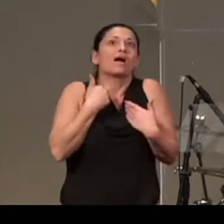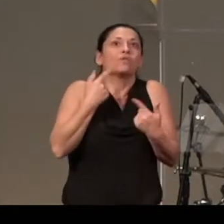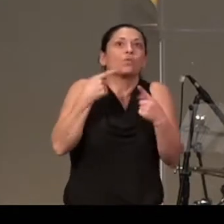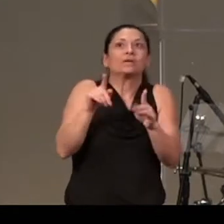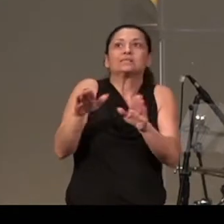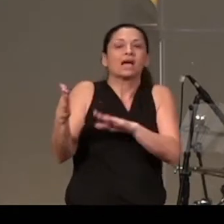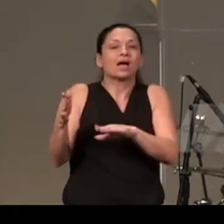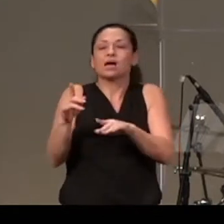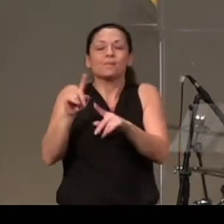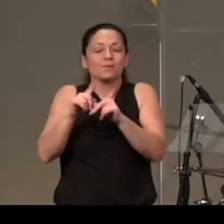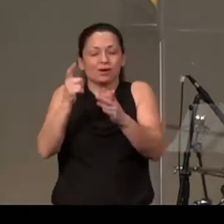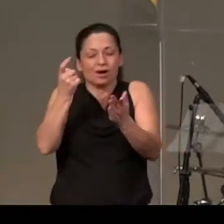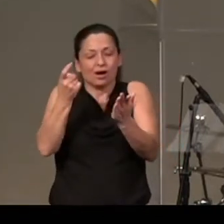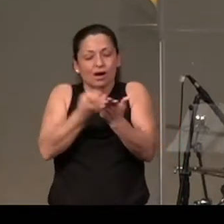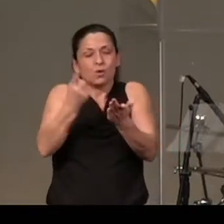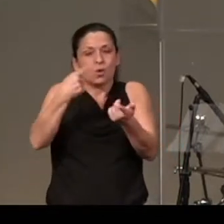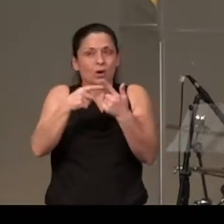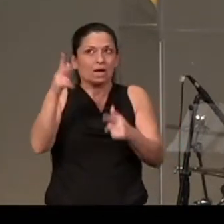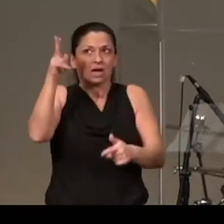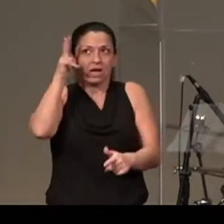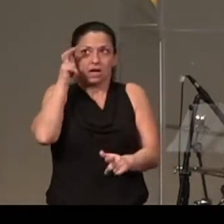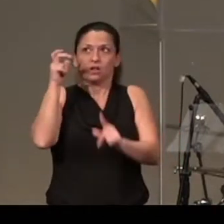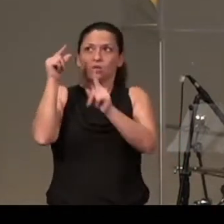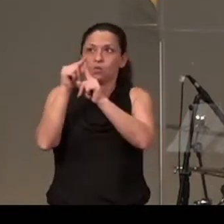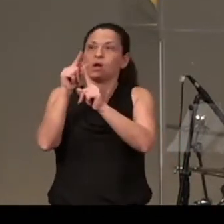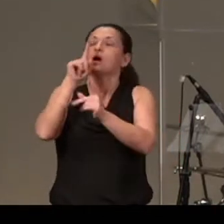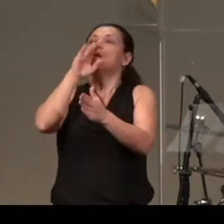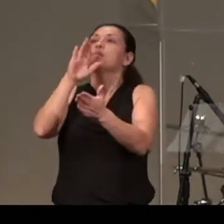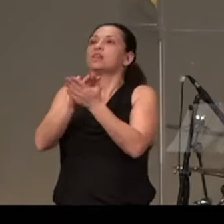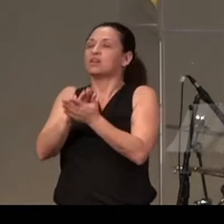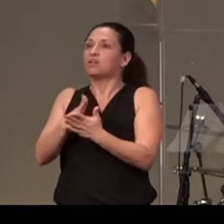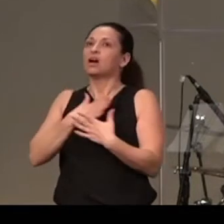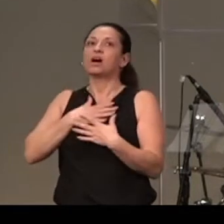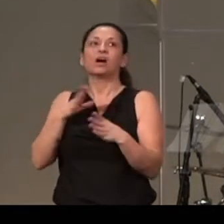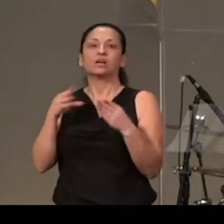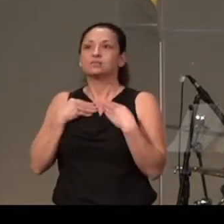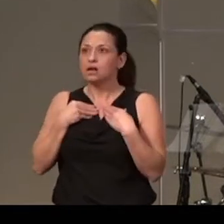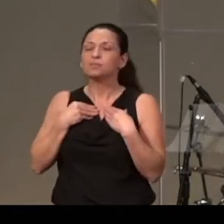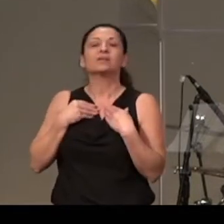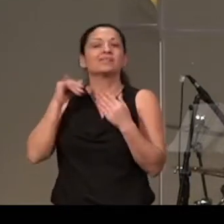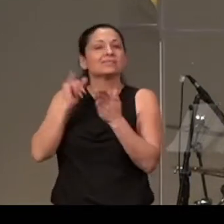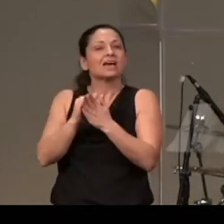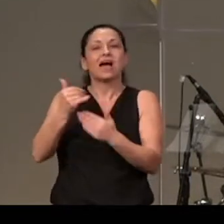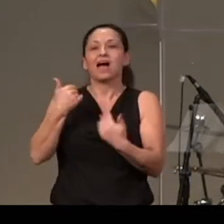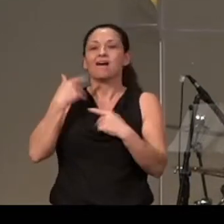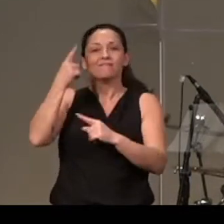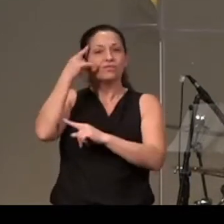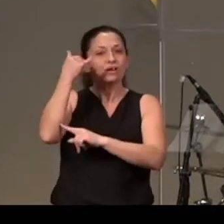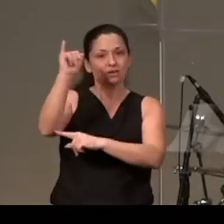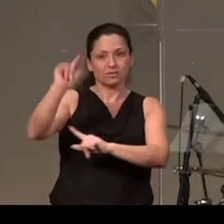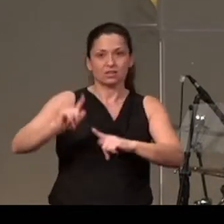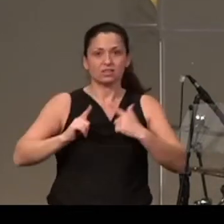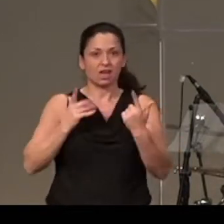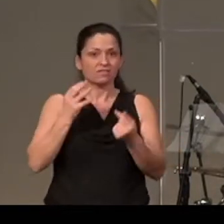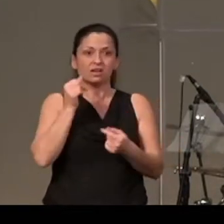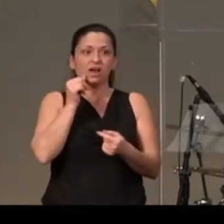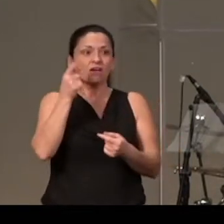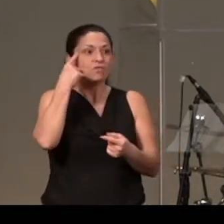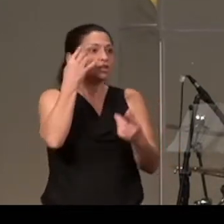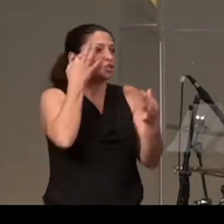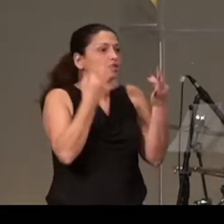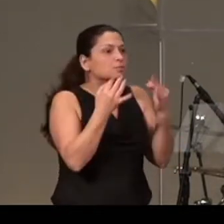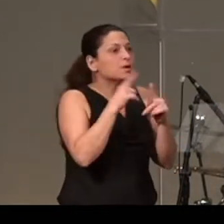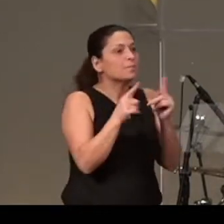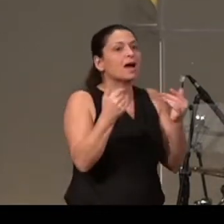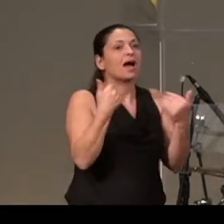it. When people hear the word and they believe the word, they have eternal life. And listen to what he says, and does not come into judgment, but has